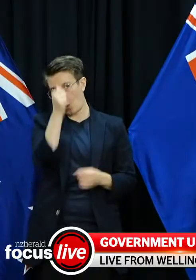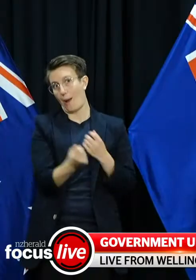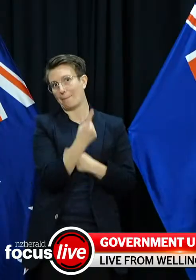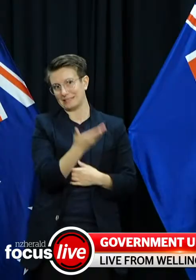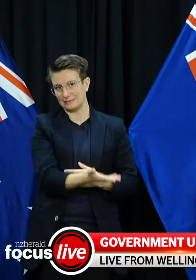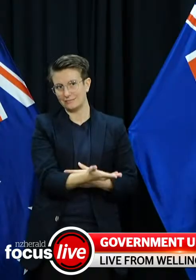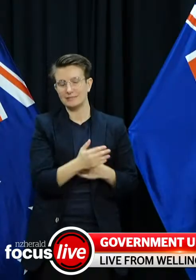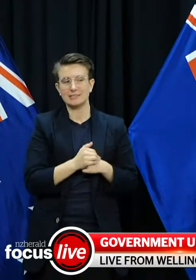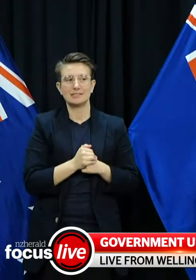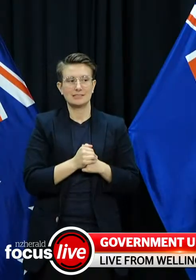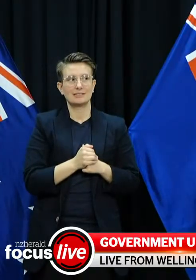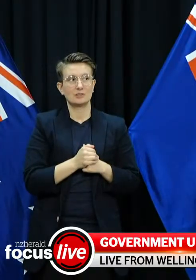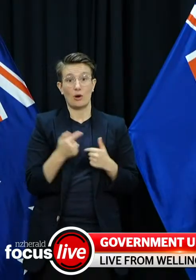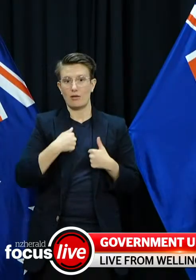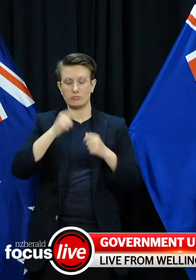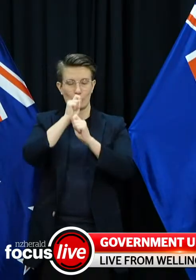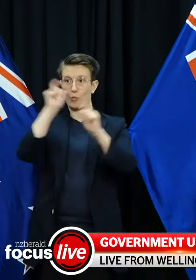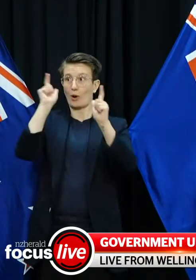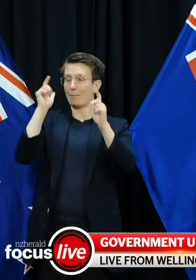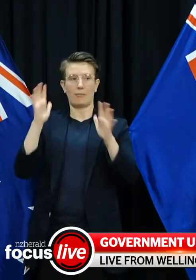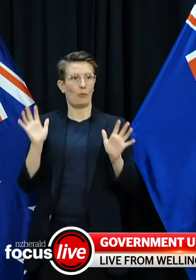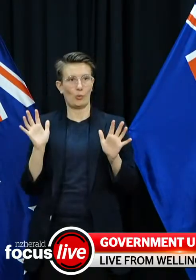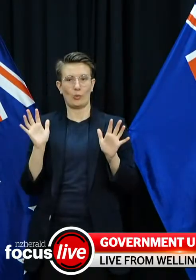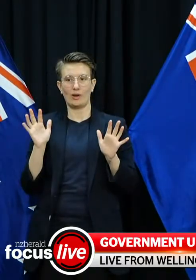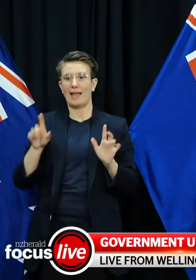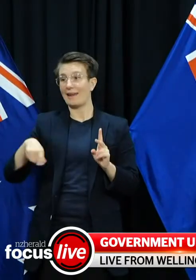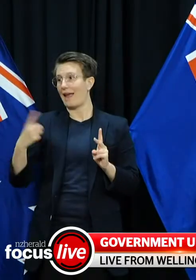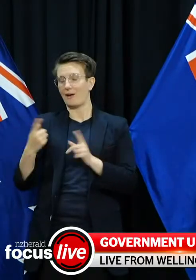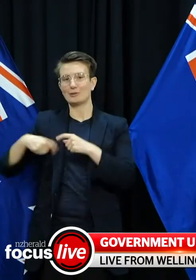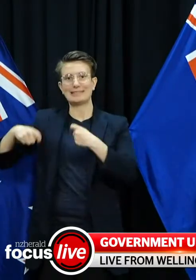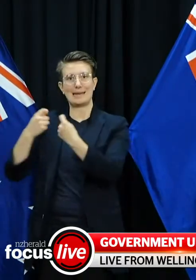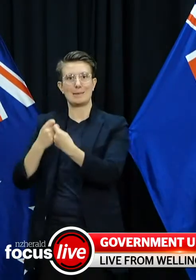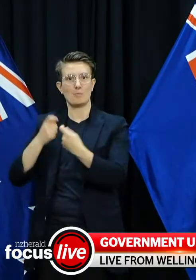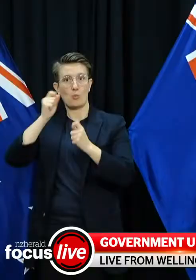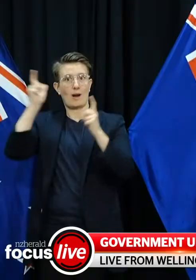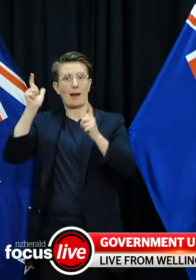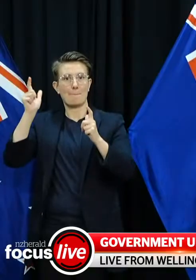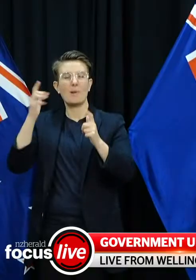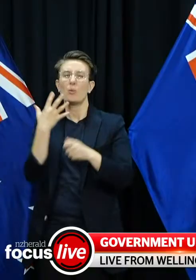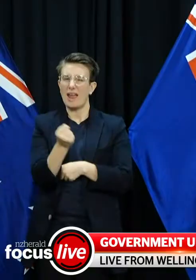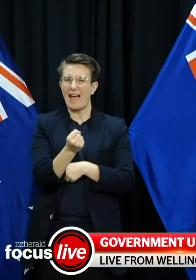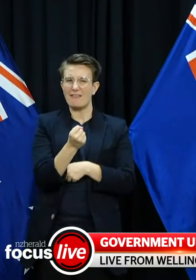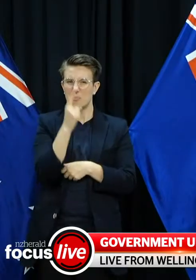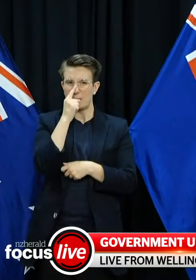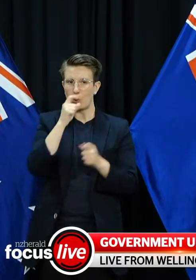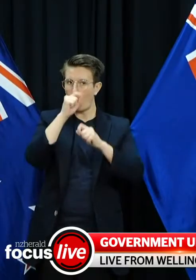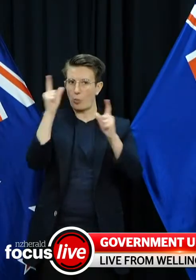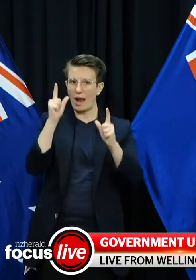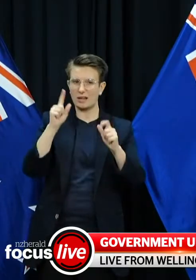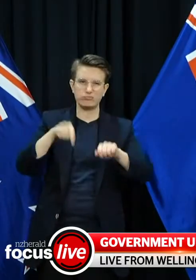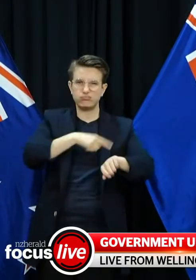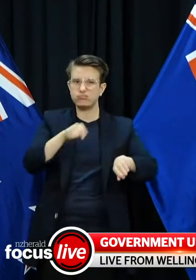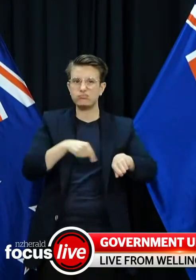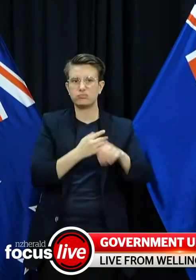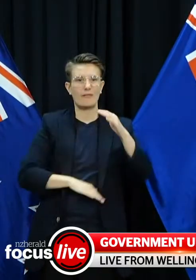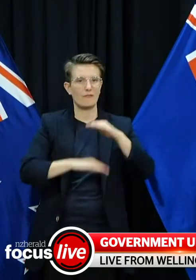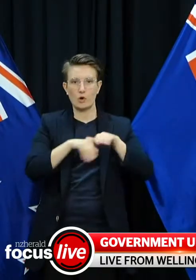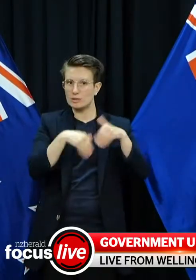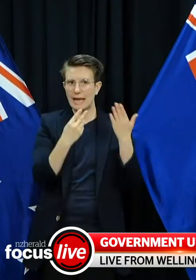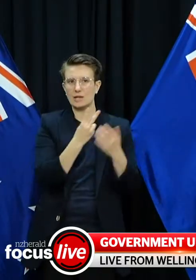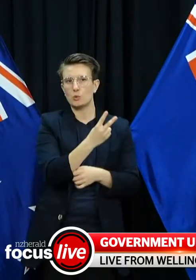up, our duty team gets woken up. There is already a 24/7 awake capability, which is based on